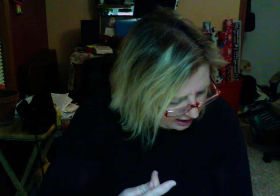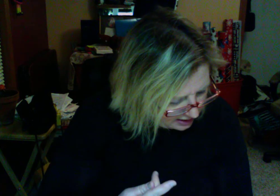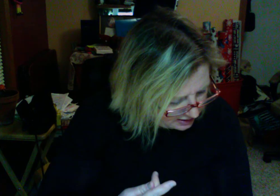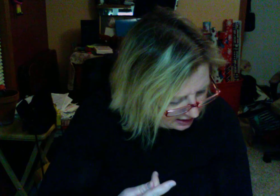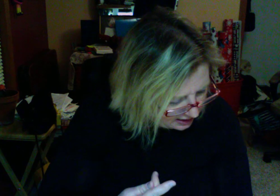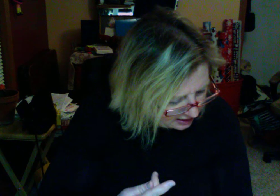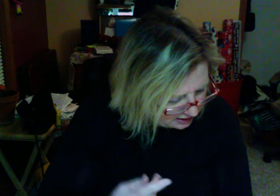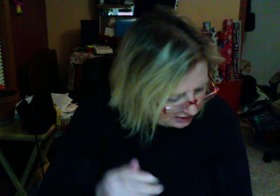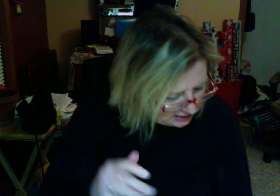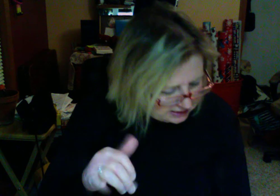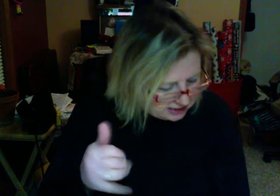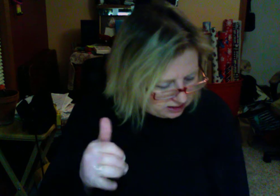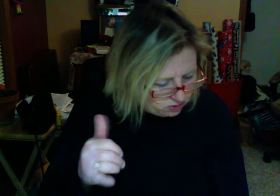And then yellow